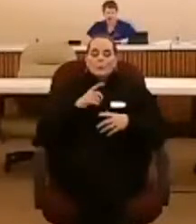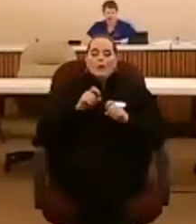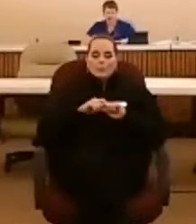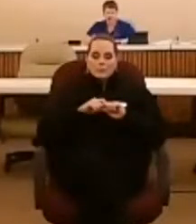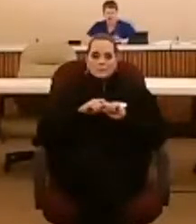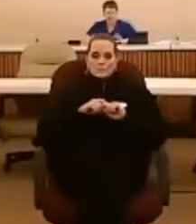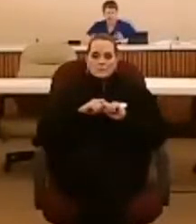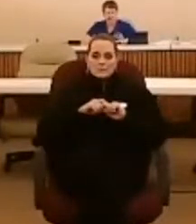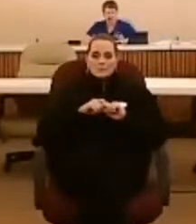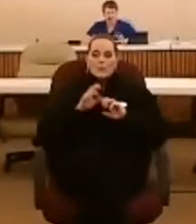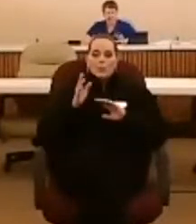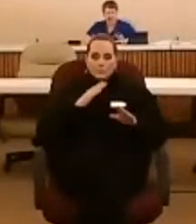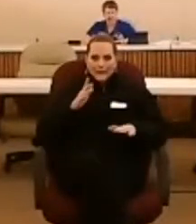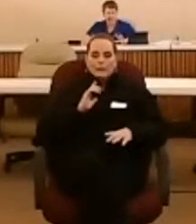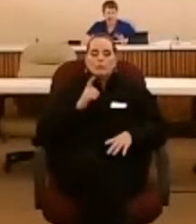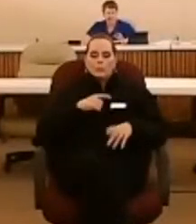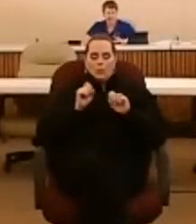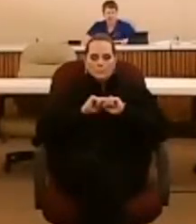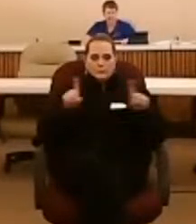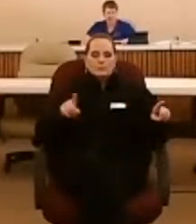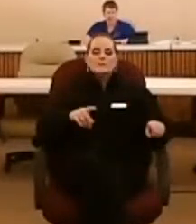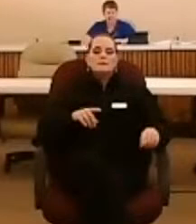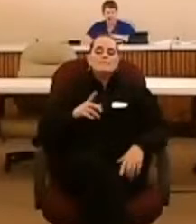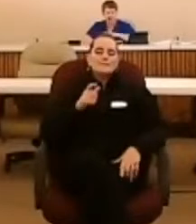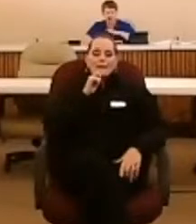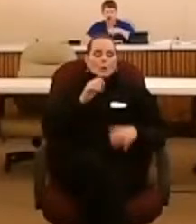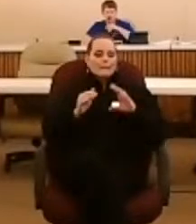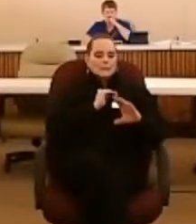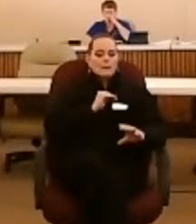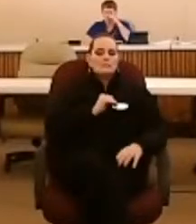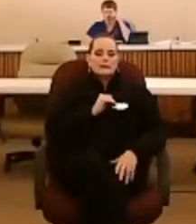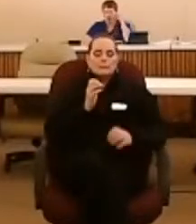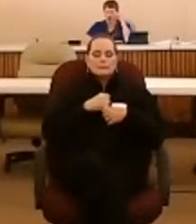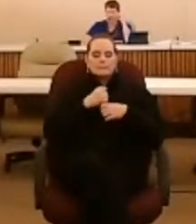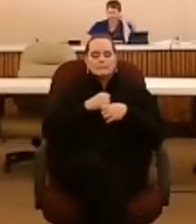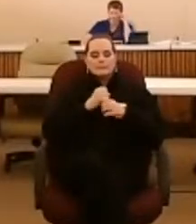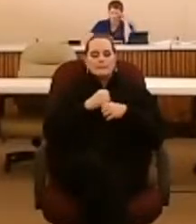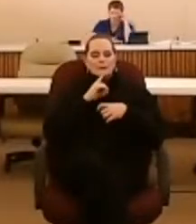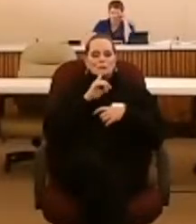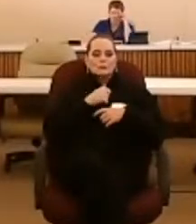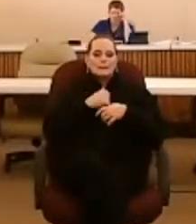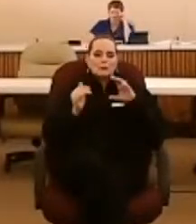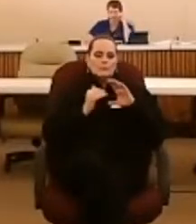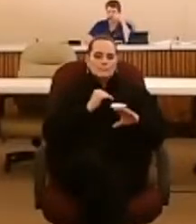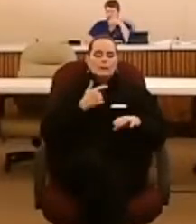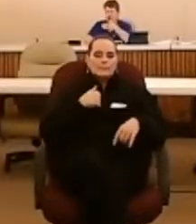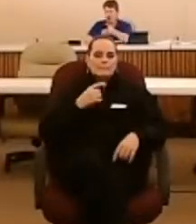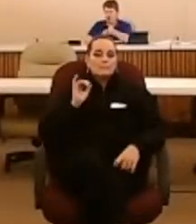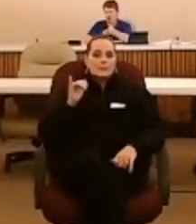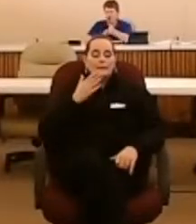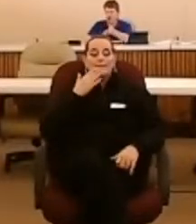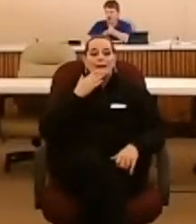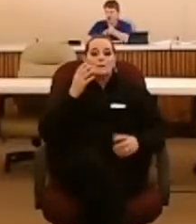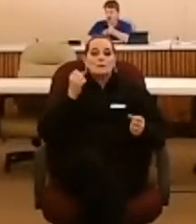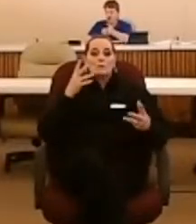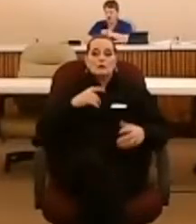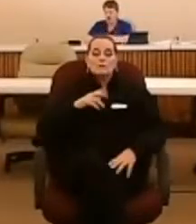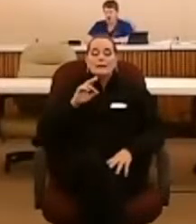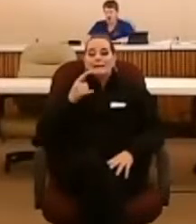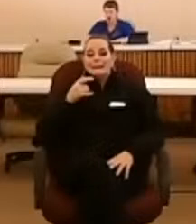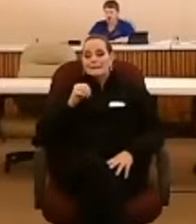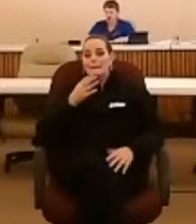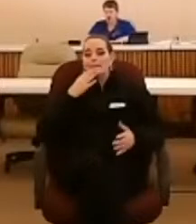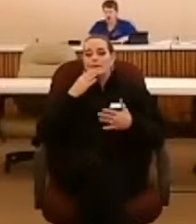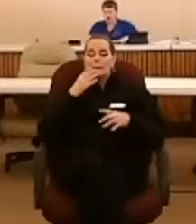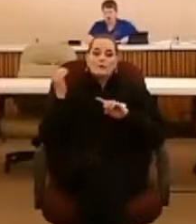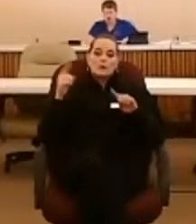So again, if you haven't sent me an email at supervisor, do so, and I can get you that as we develop it. Thank you. And thank you, Tim, for coming in, being